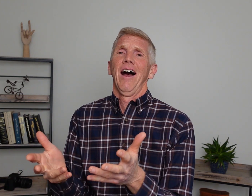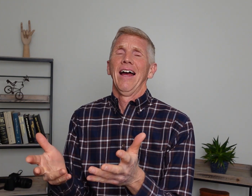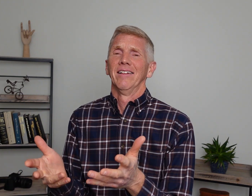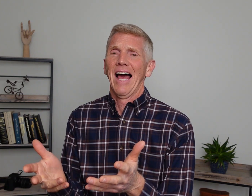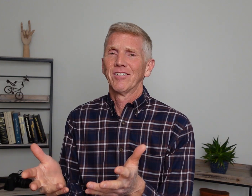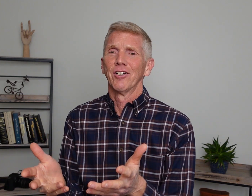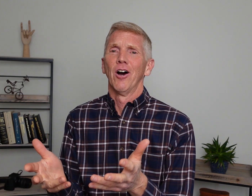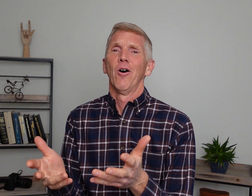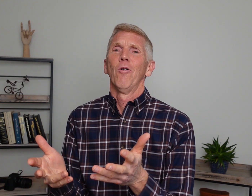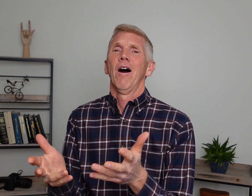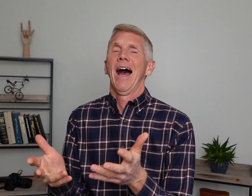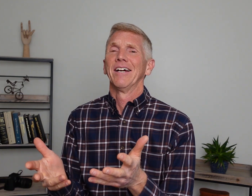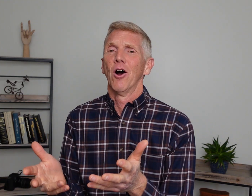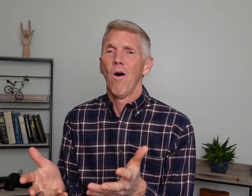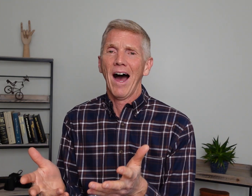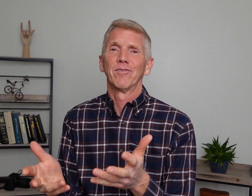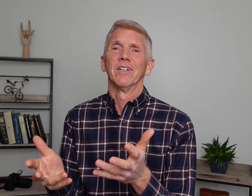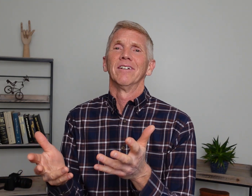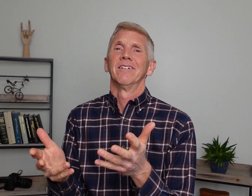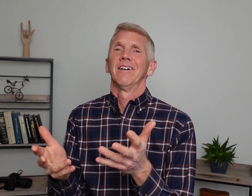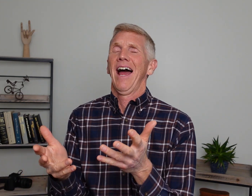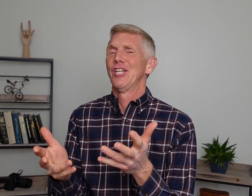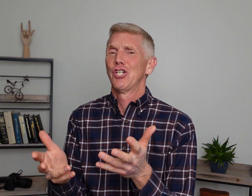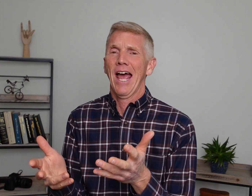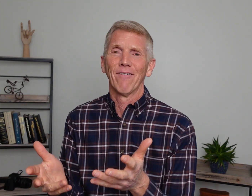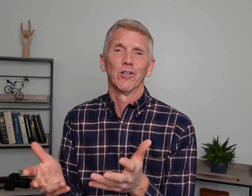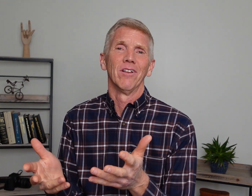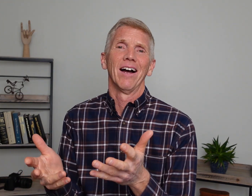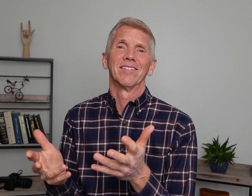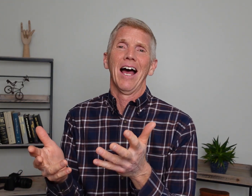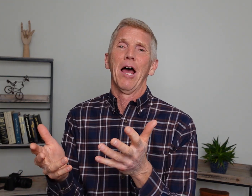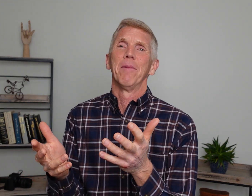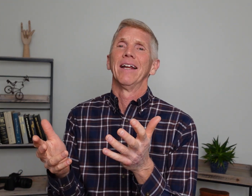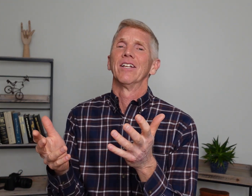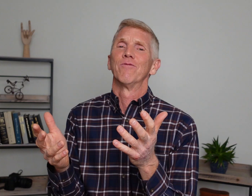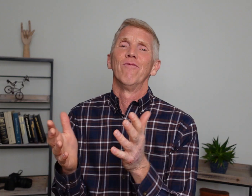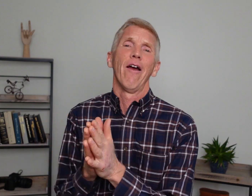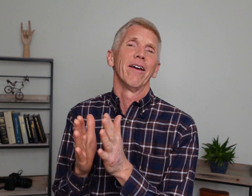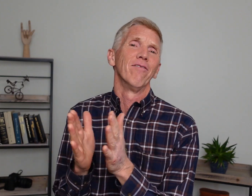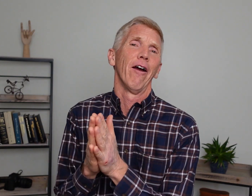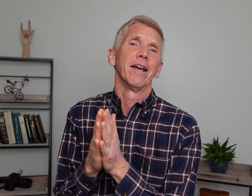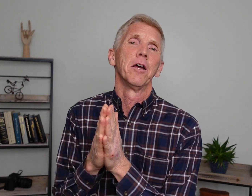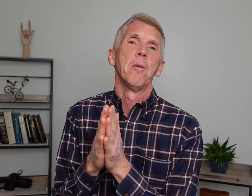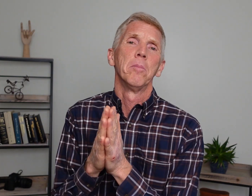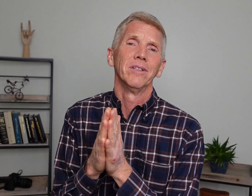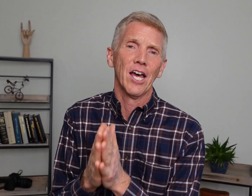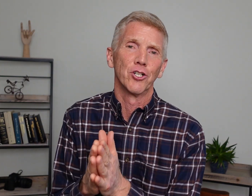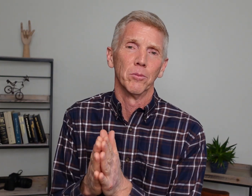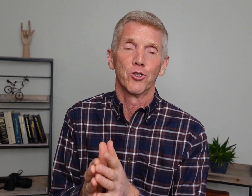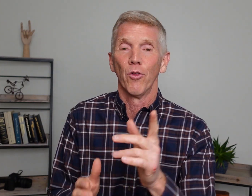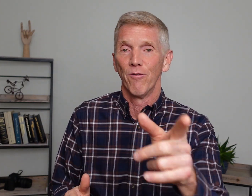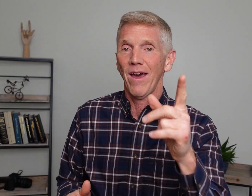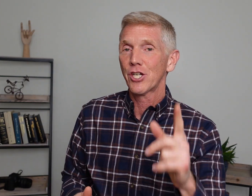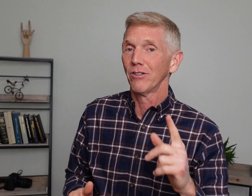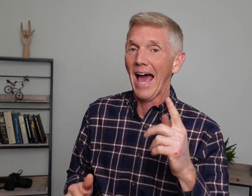I like to go, I go often, I chat for a long time, and it's very, very pleasurable. So the facial